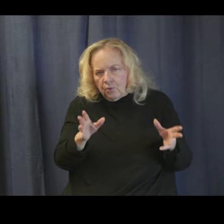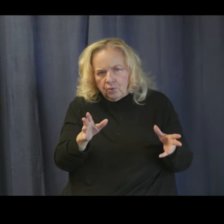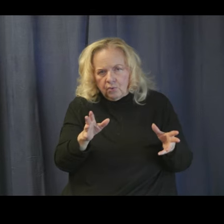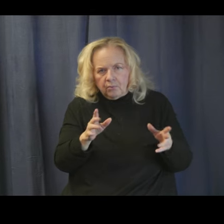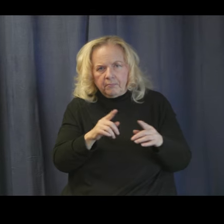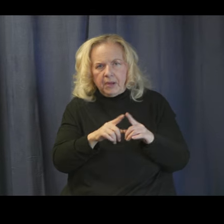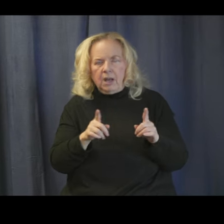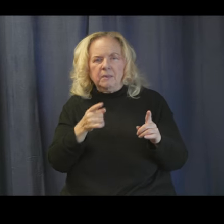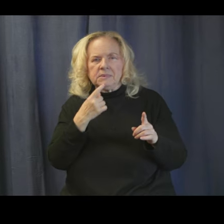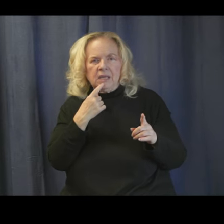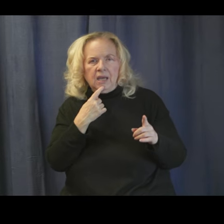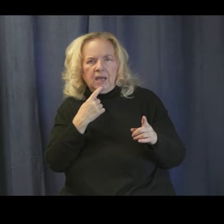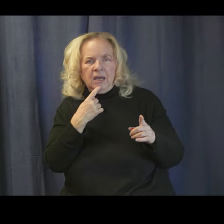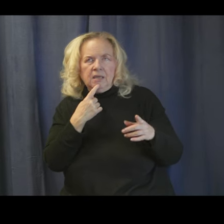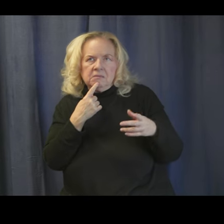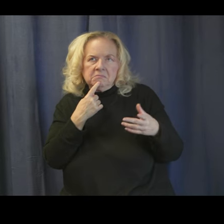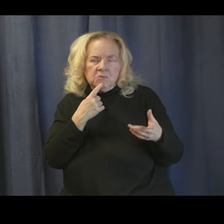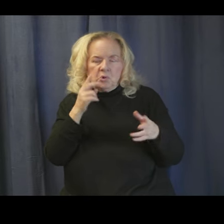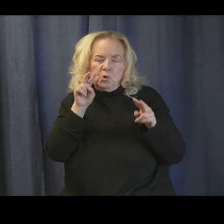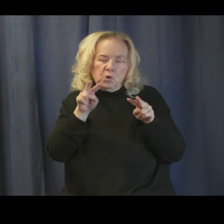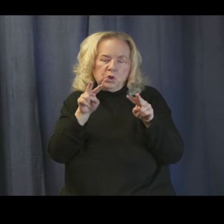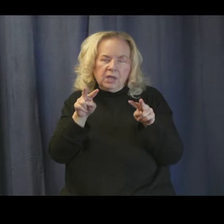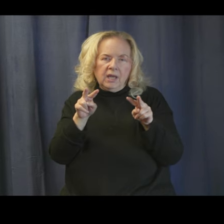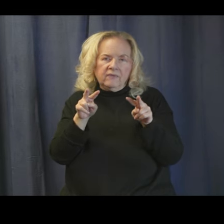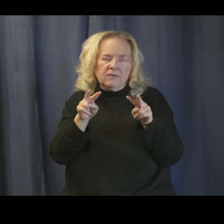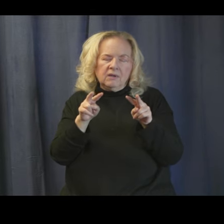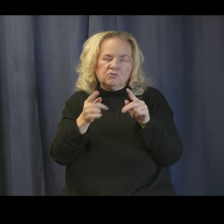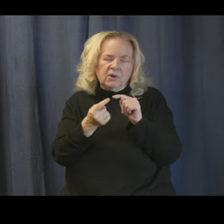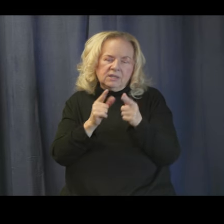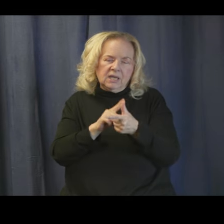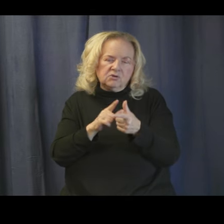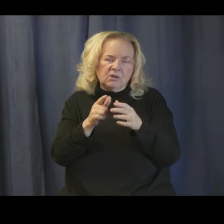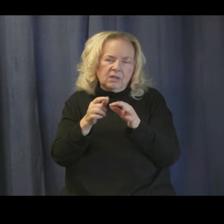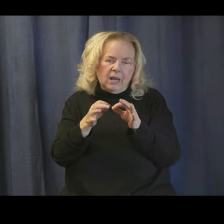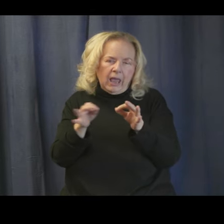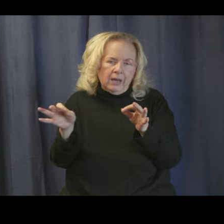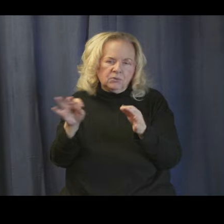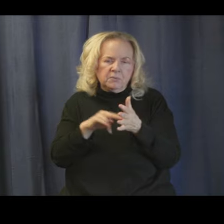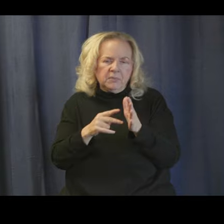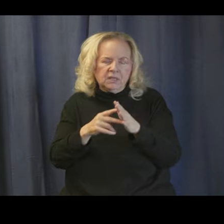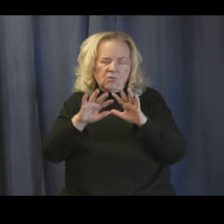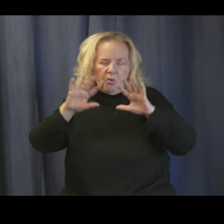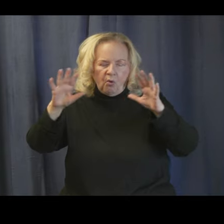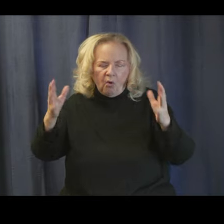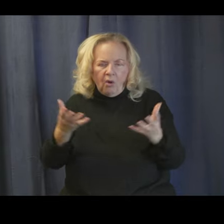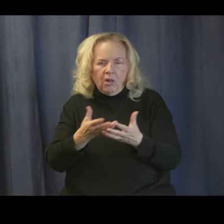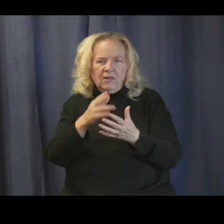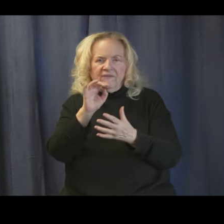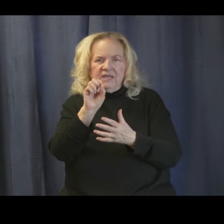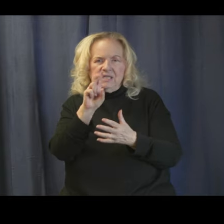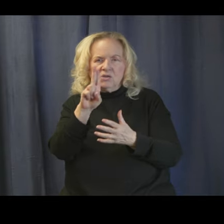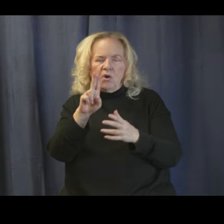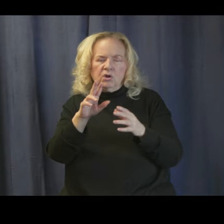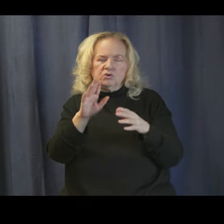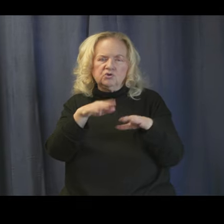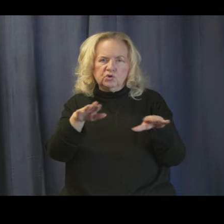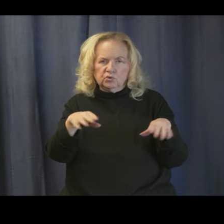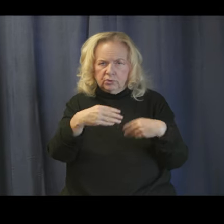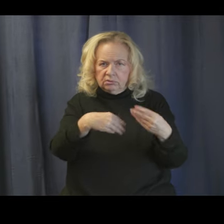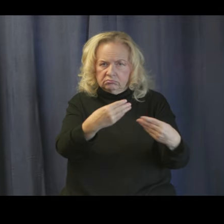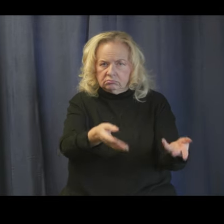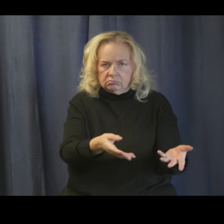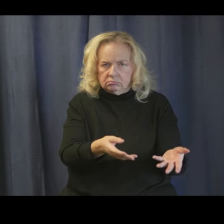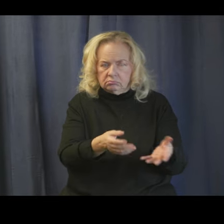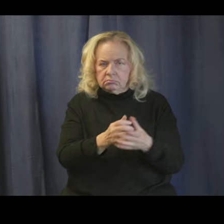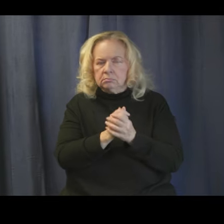sisters. I'm saying that it looks more like it means all of Esau's descendants,